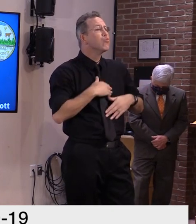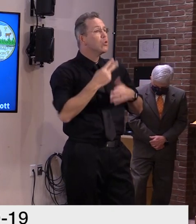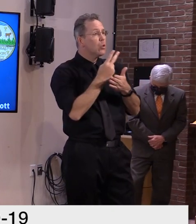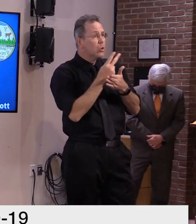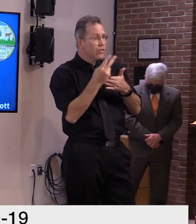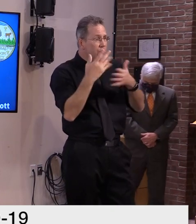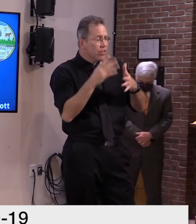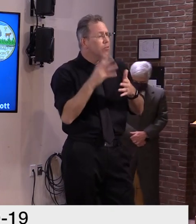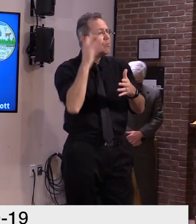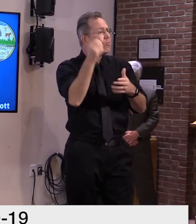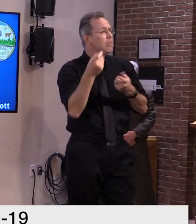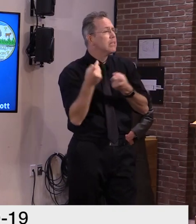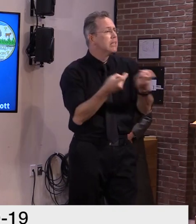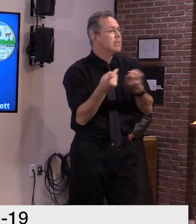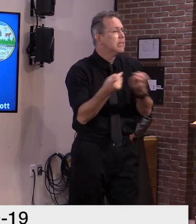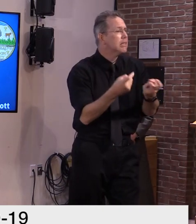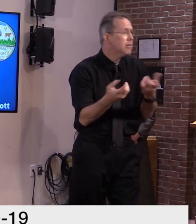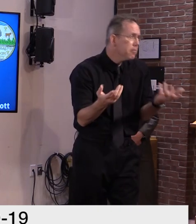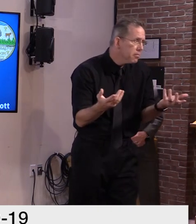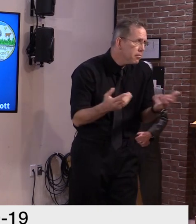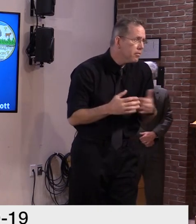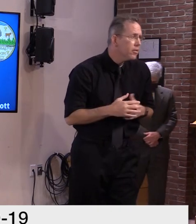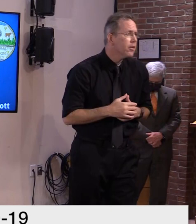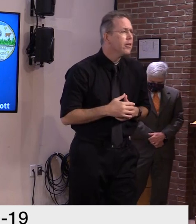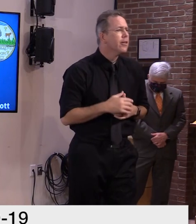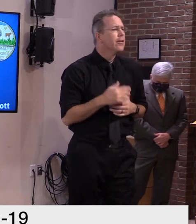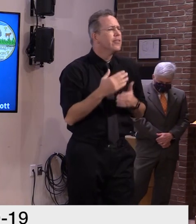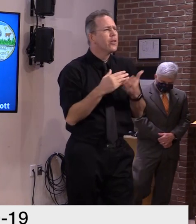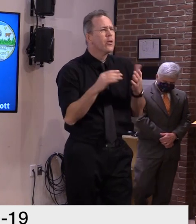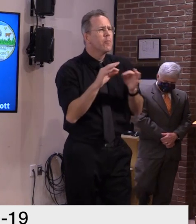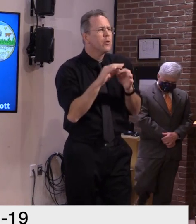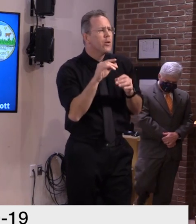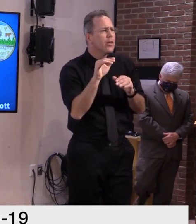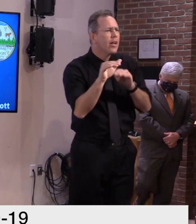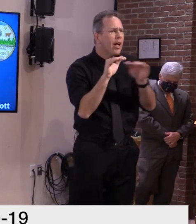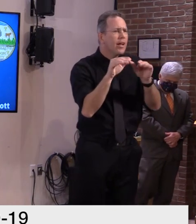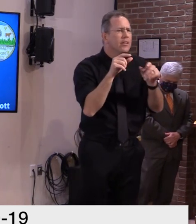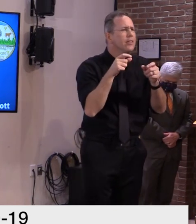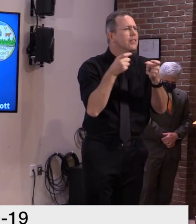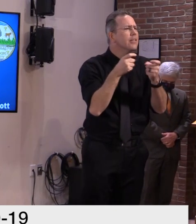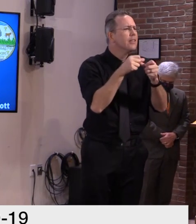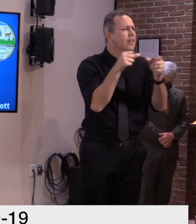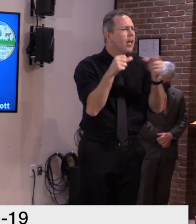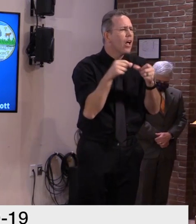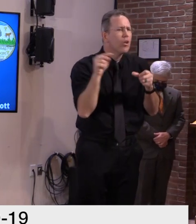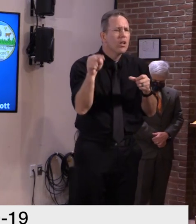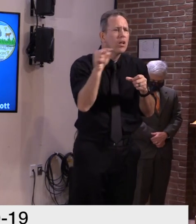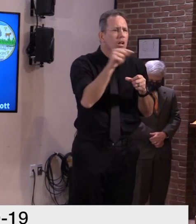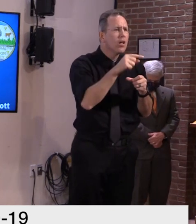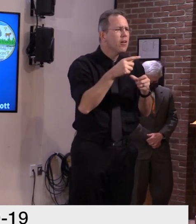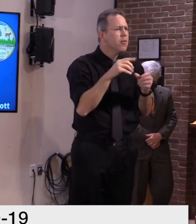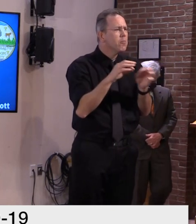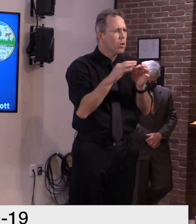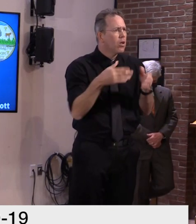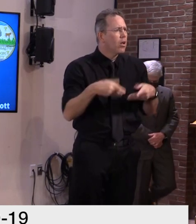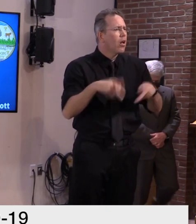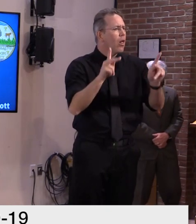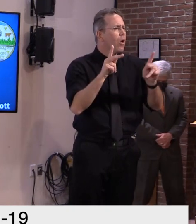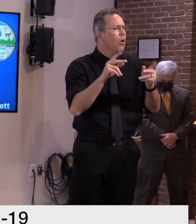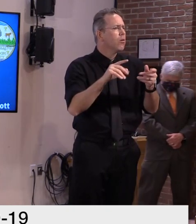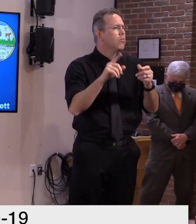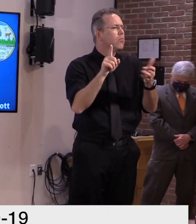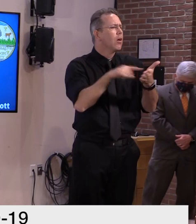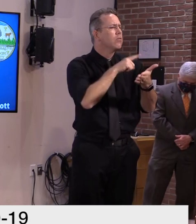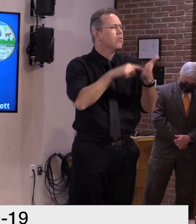look through the resorts right now, you see so many of them have past protection plans that allow for a refund if the ski area